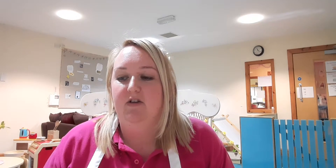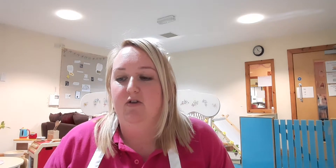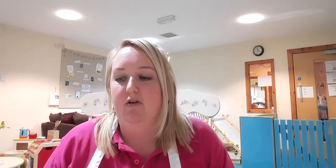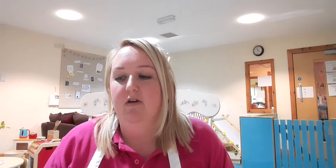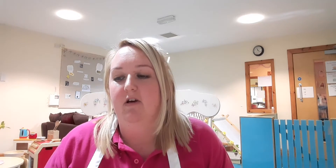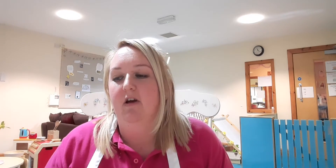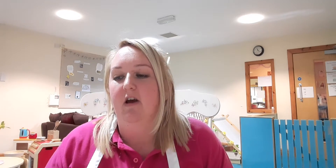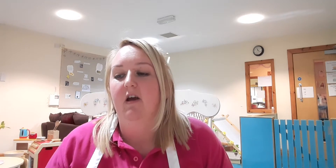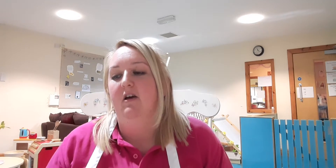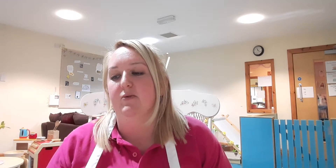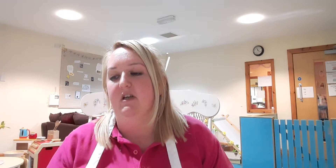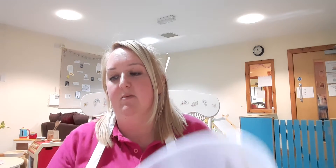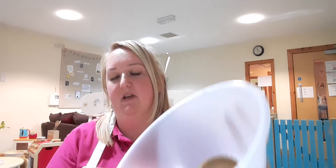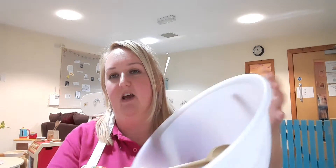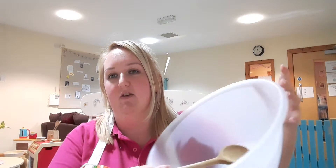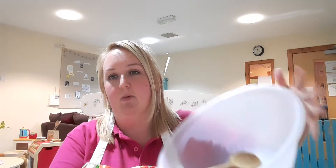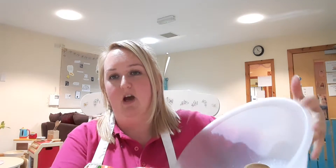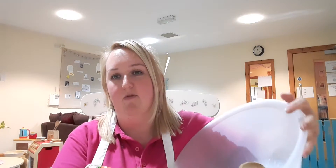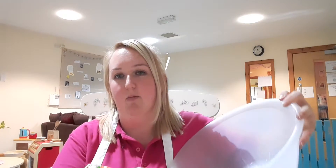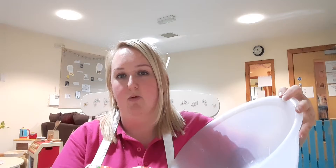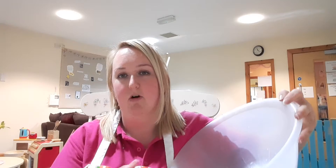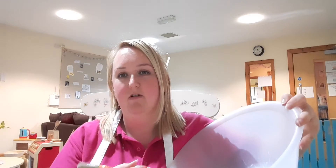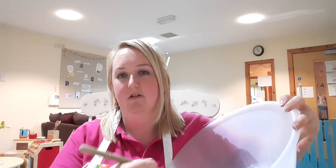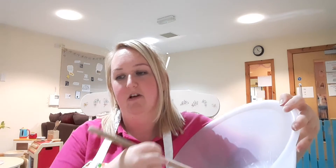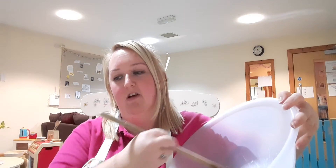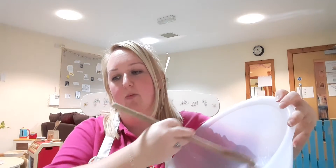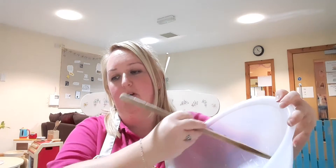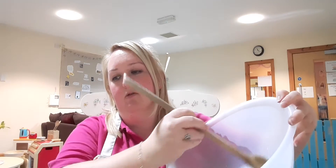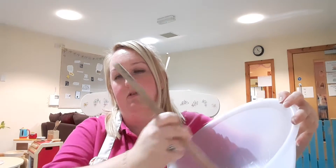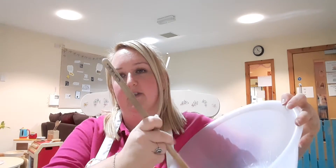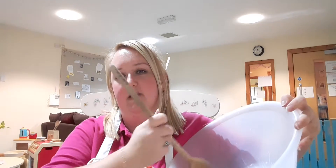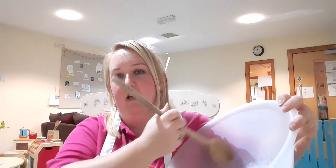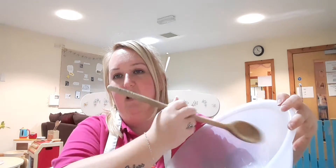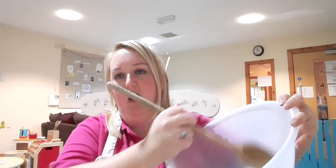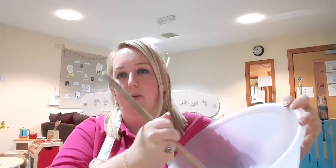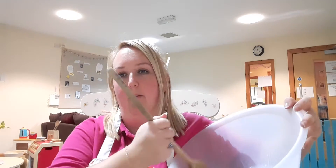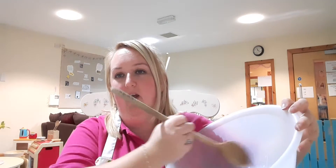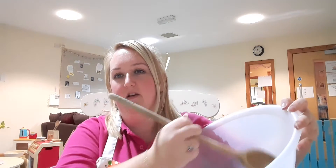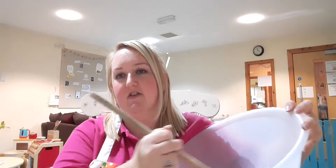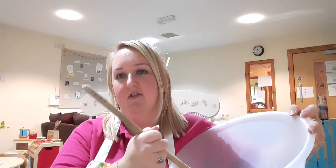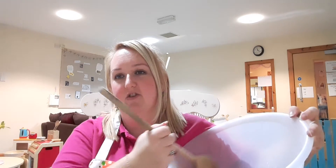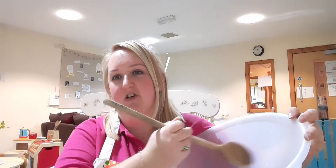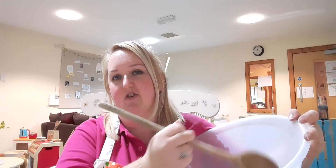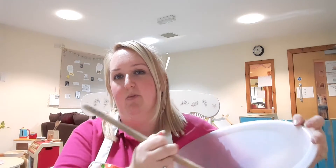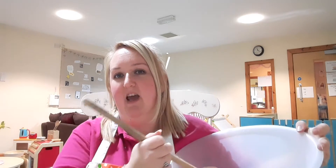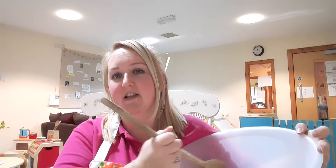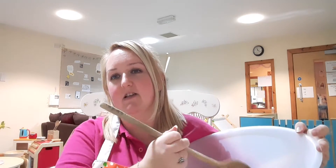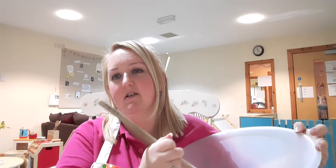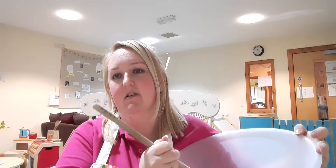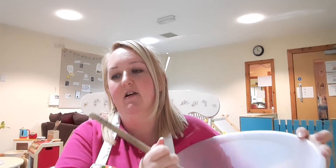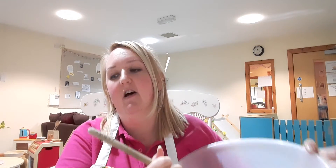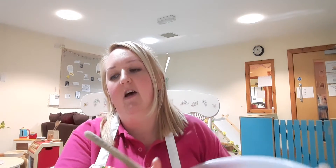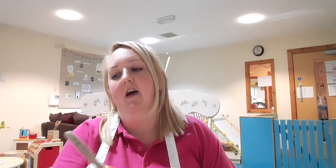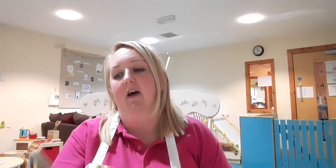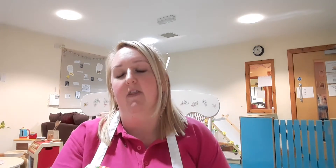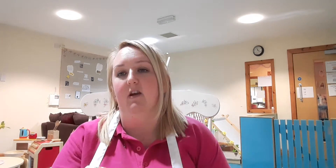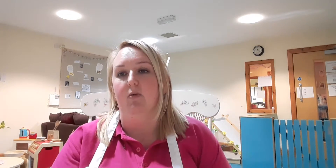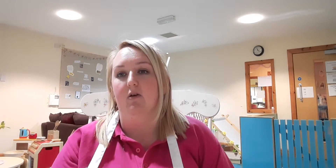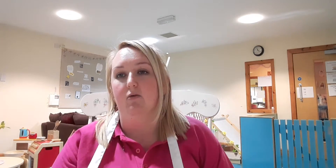do is we need to pretend we have a bowl and we are going to stir our mix of gingerbread and then we are going